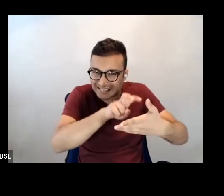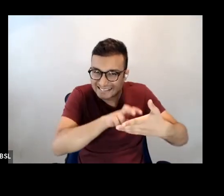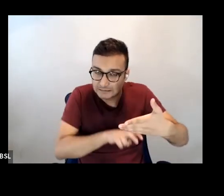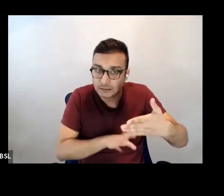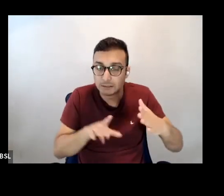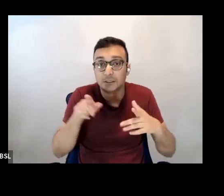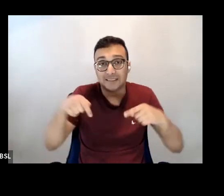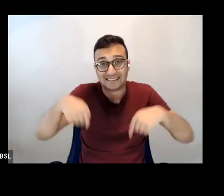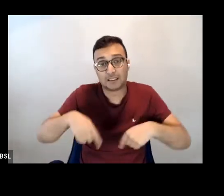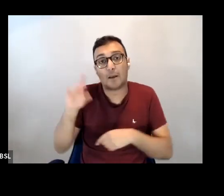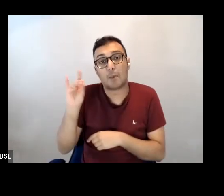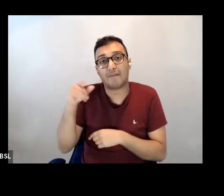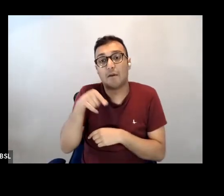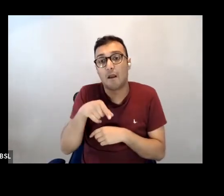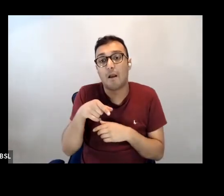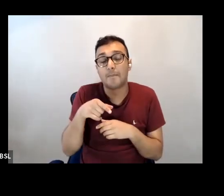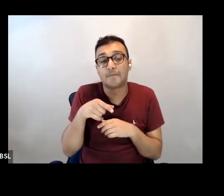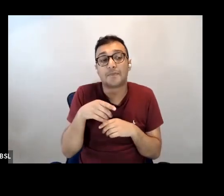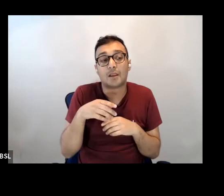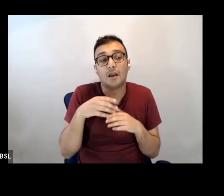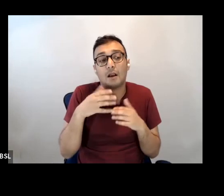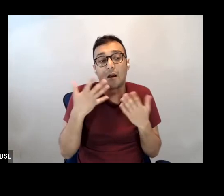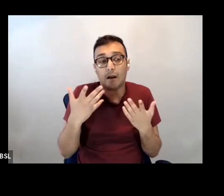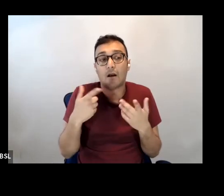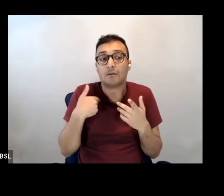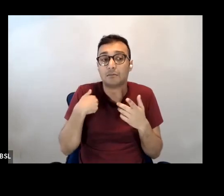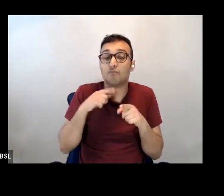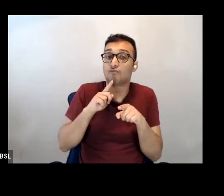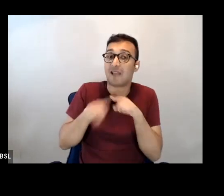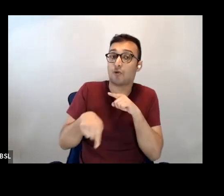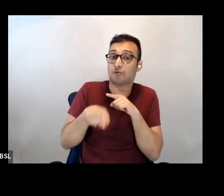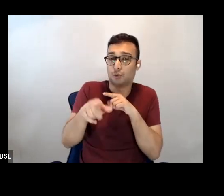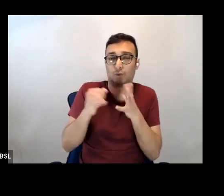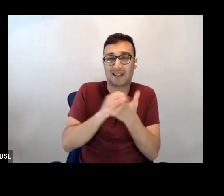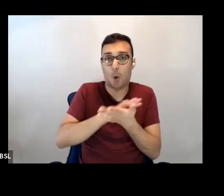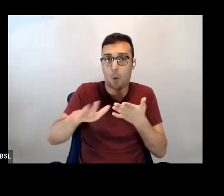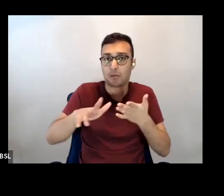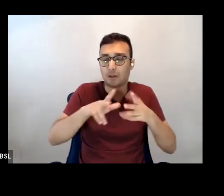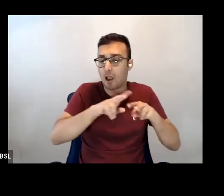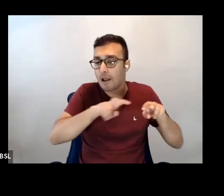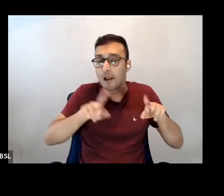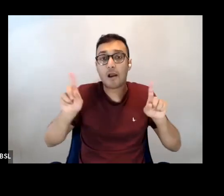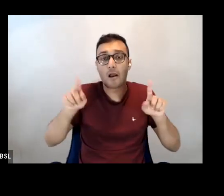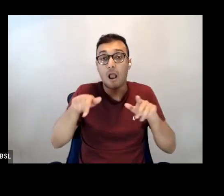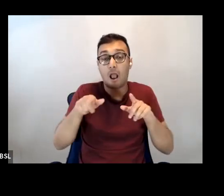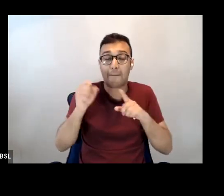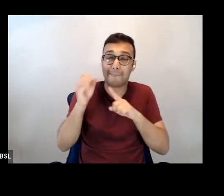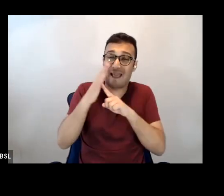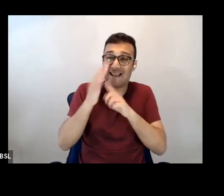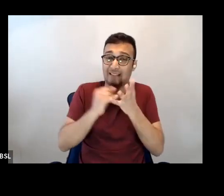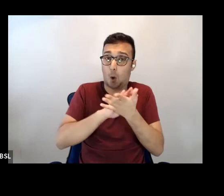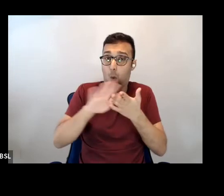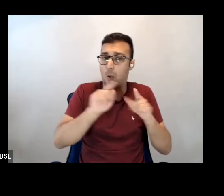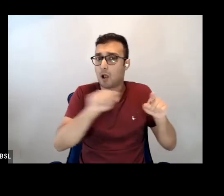immediate reaction to the stakeholders mapping was that the main stakeholders in the country were those related only